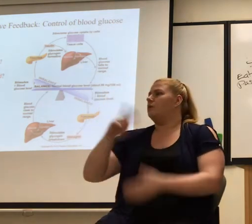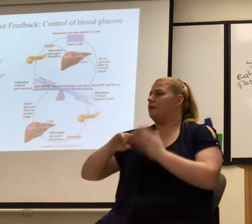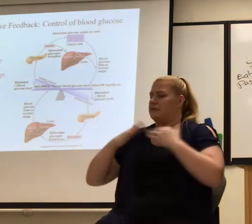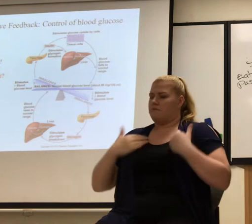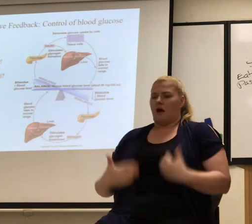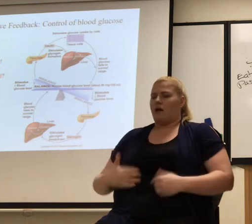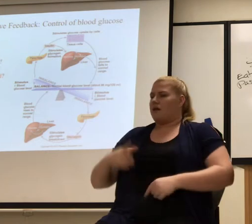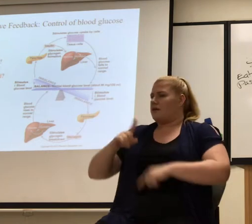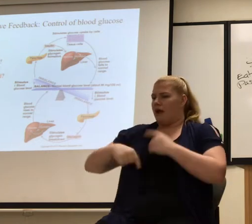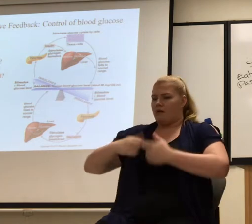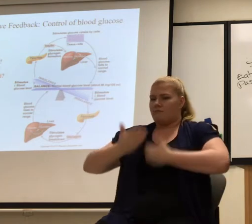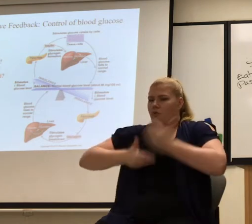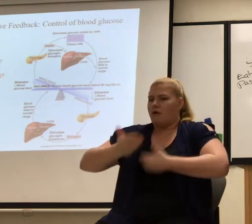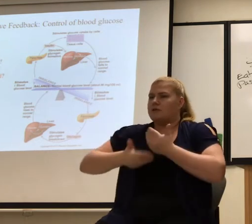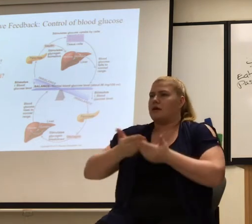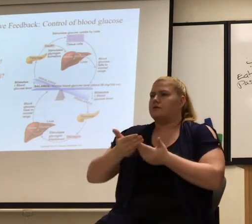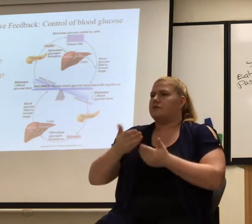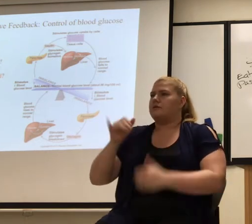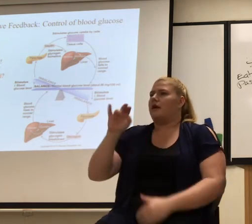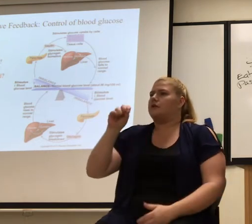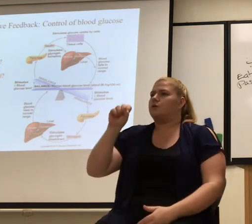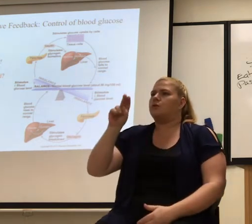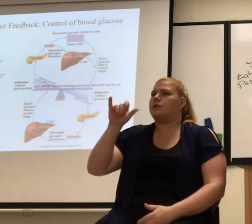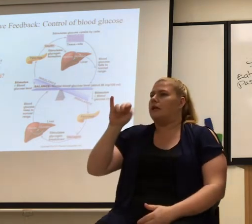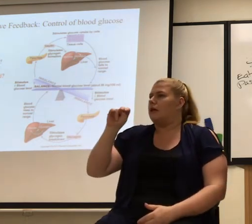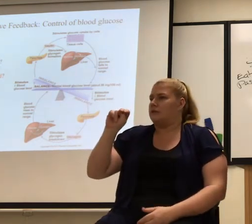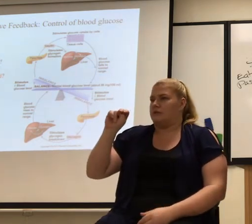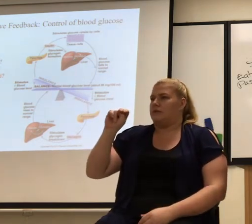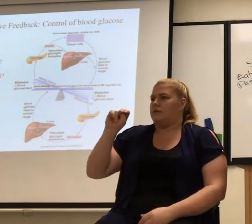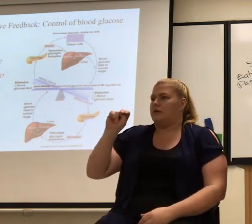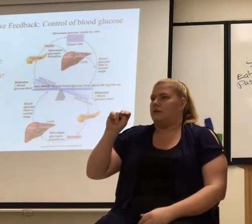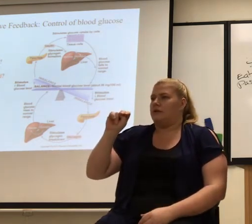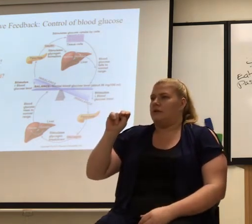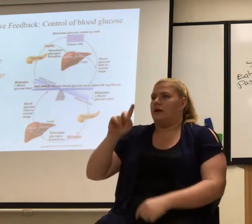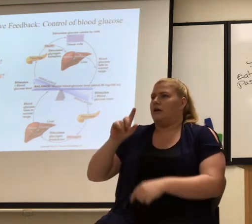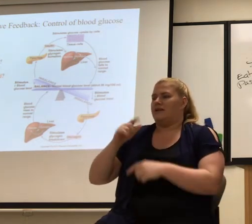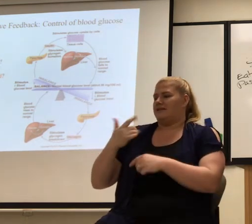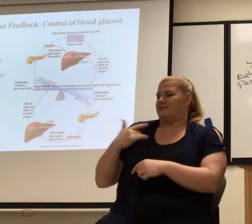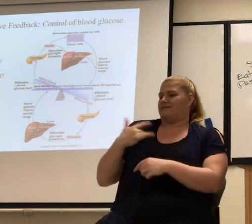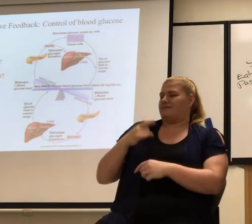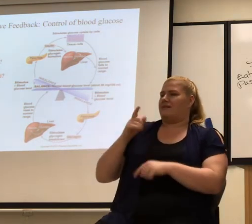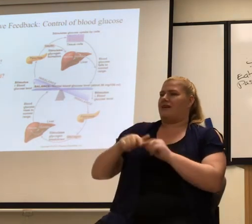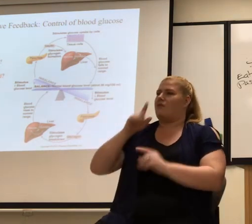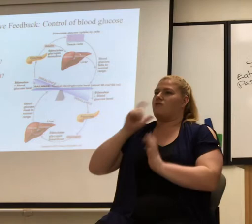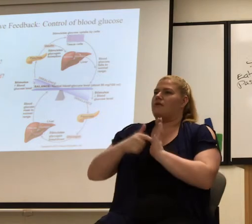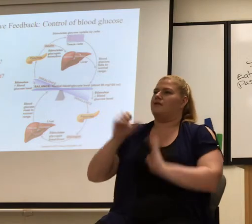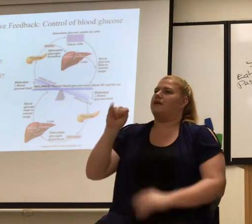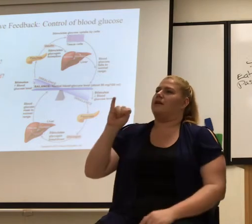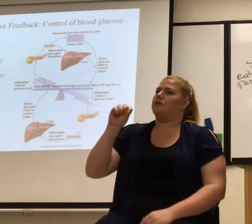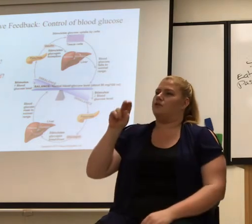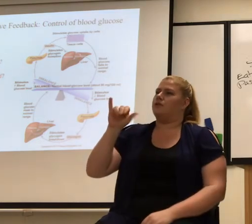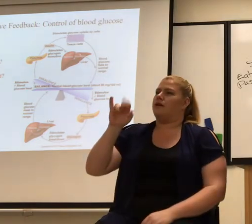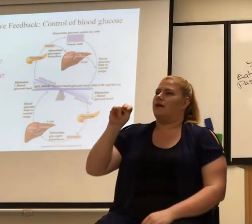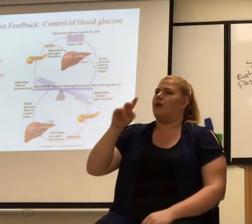or your body's insensitive to insulin. People think diabetes is a problem with sugar. It's not. It's a problem